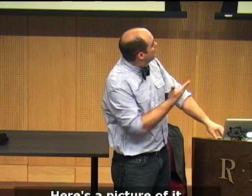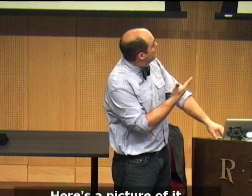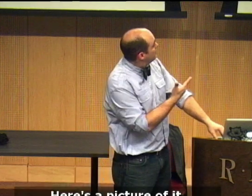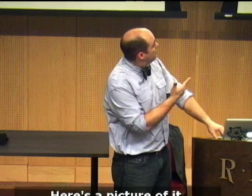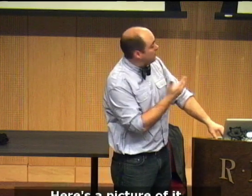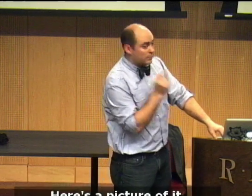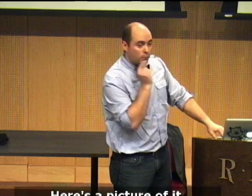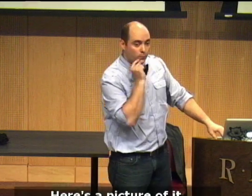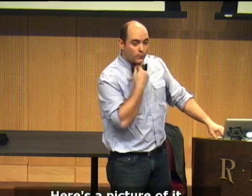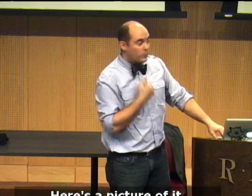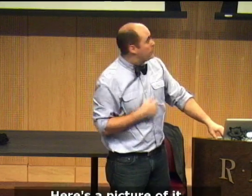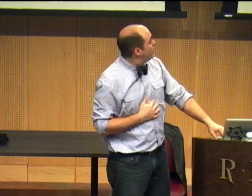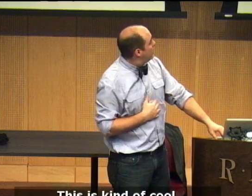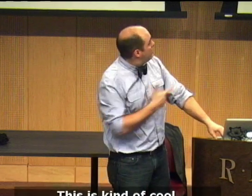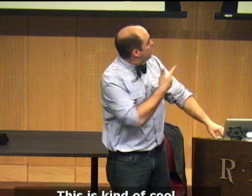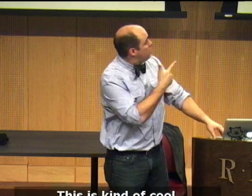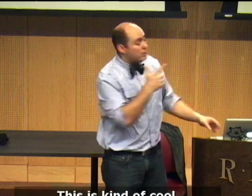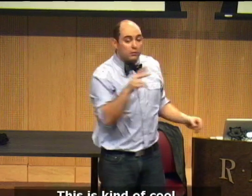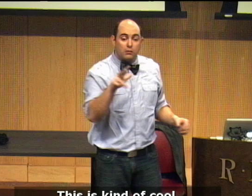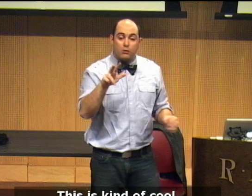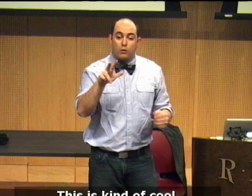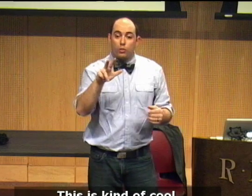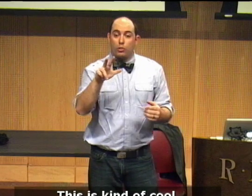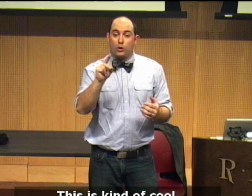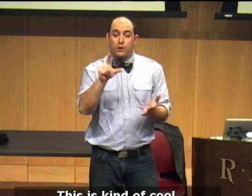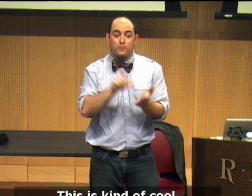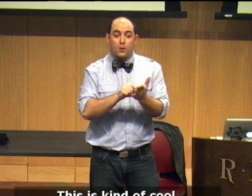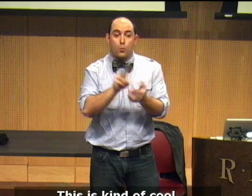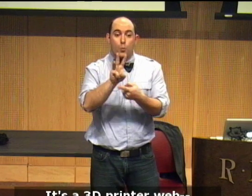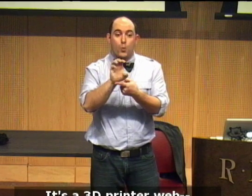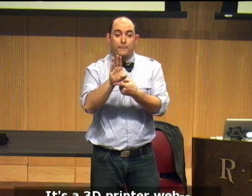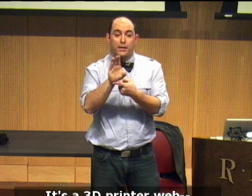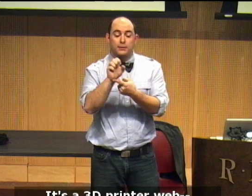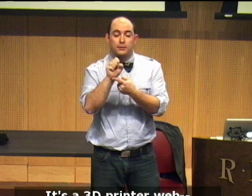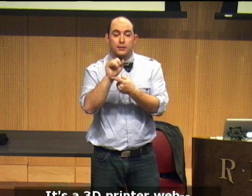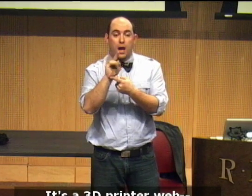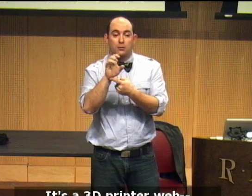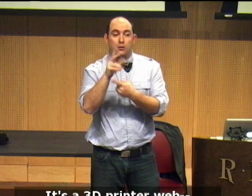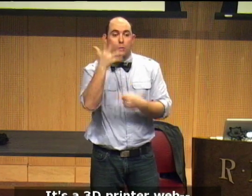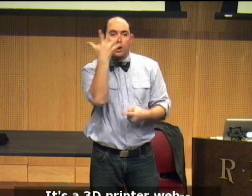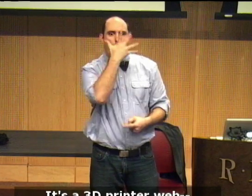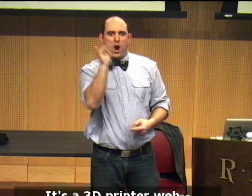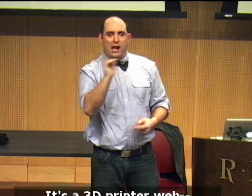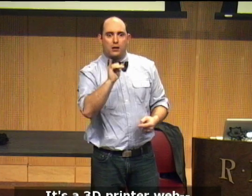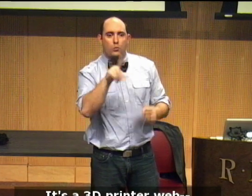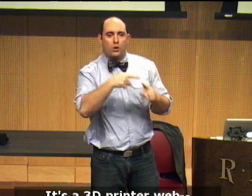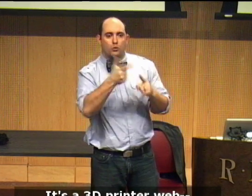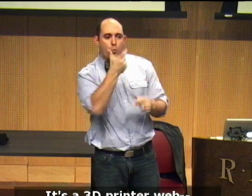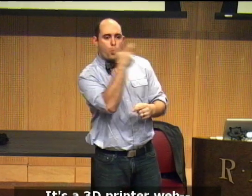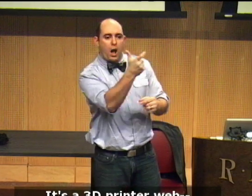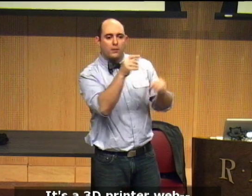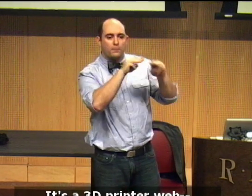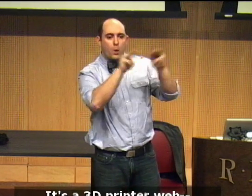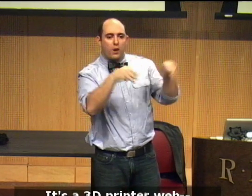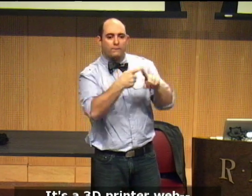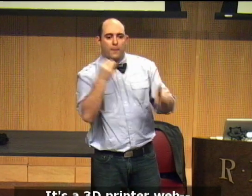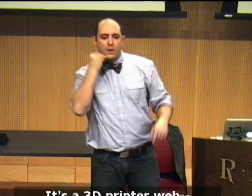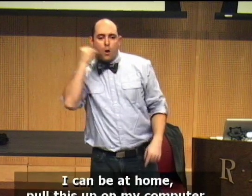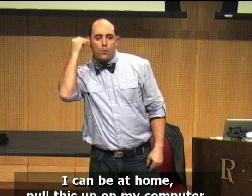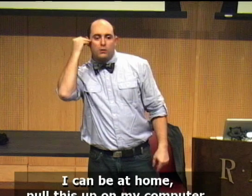here's a picture of it. This is cool. It's a 3D printer web.